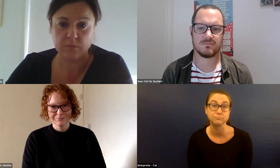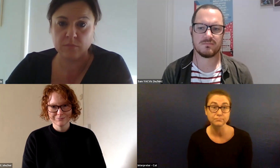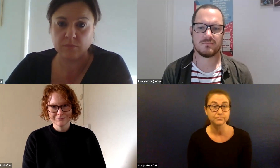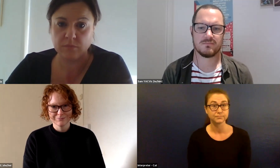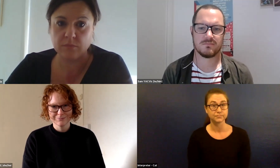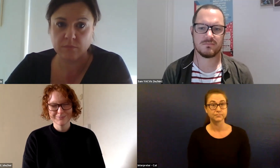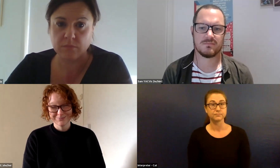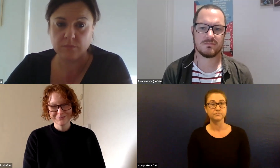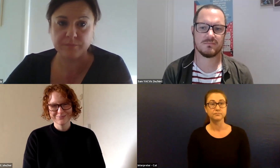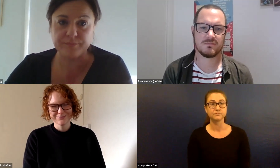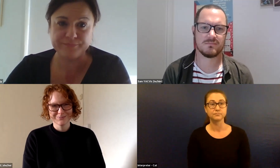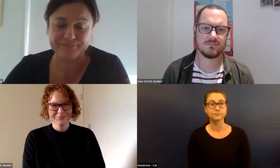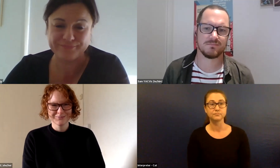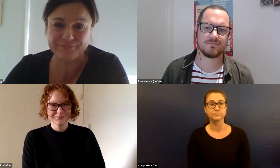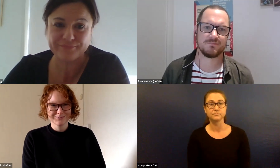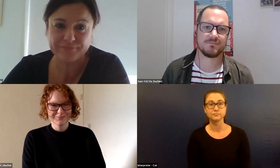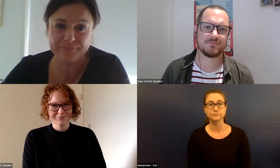contribute.